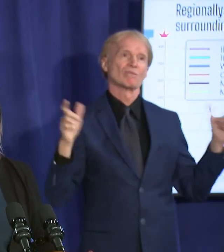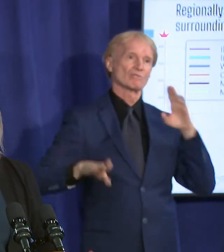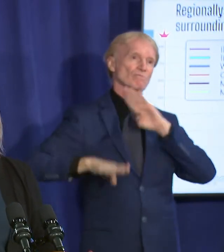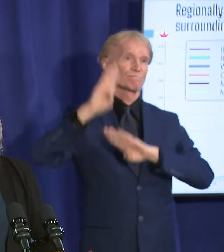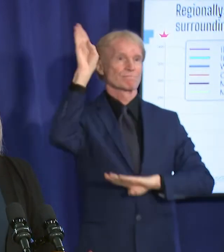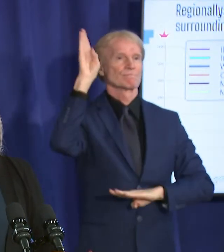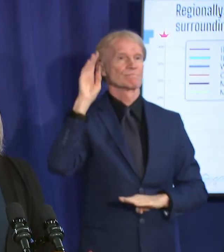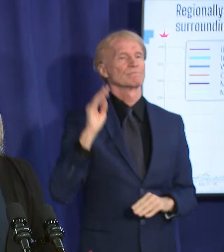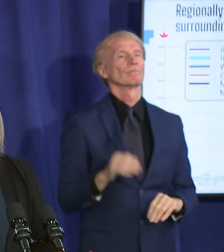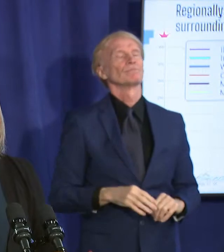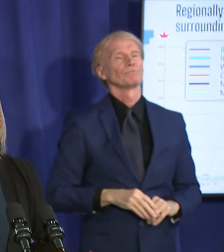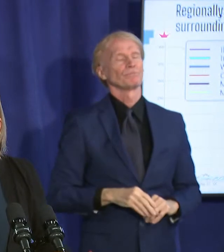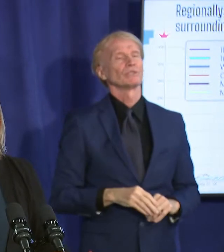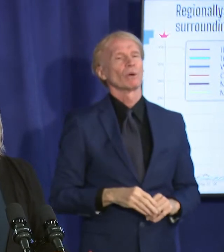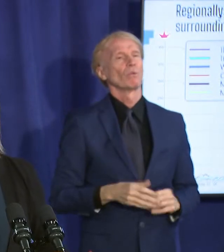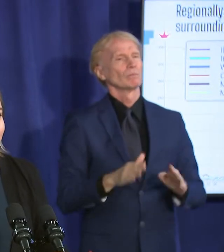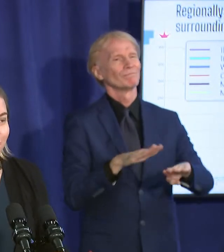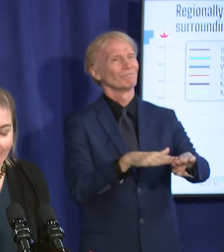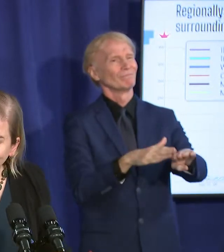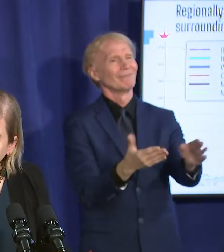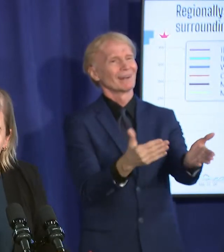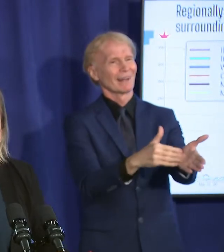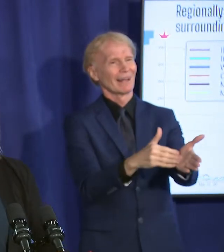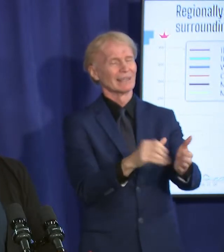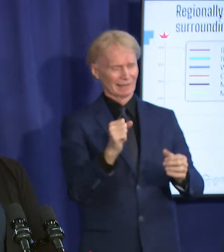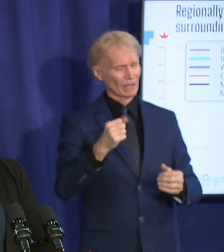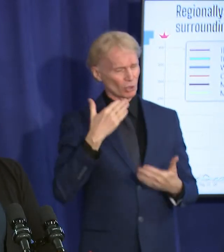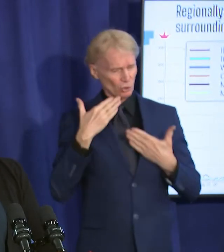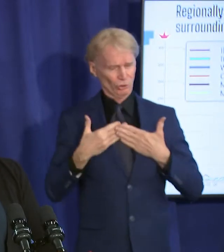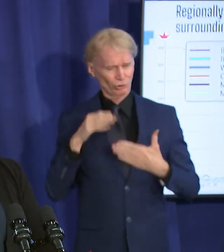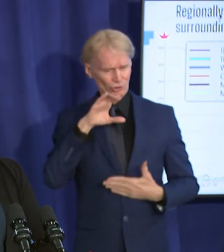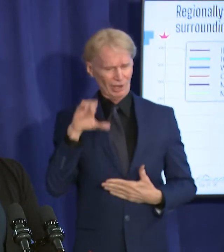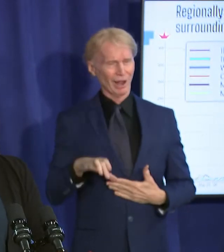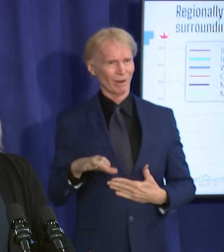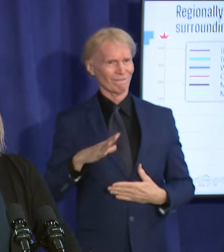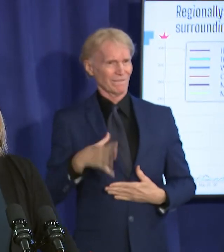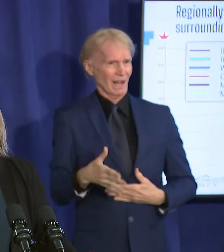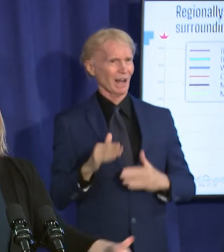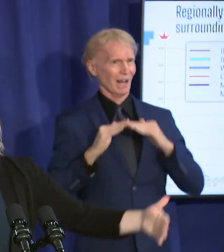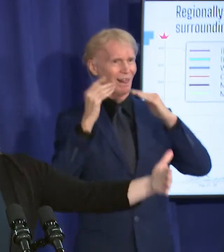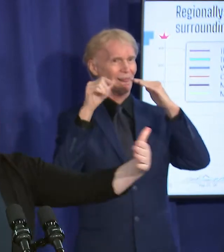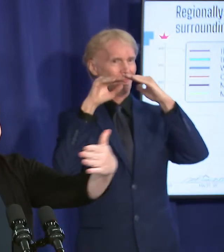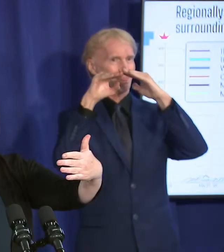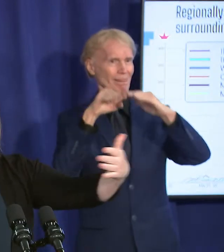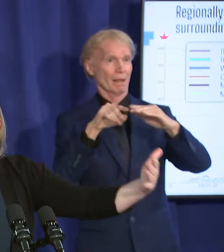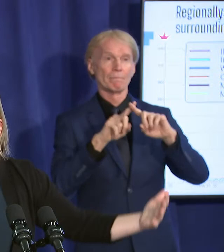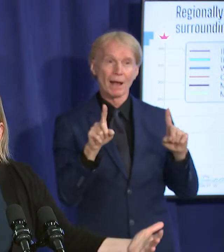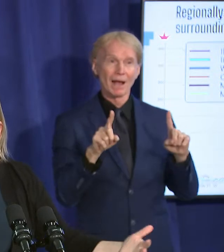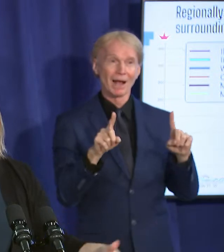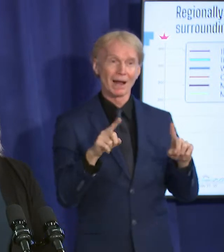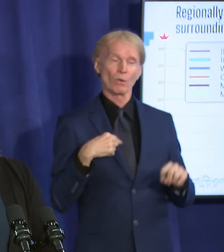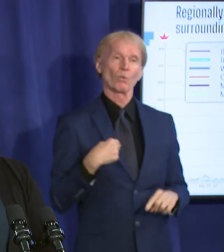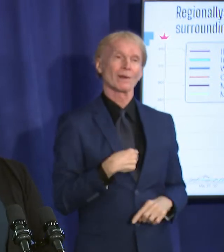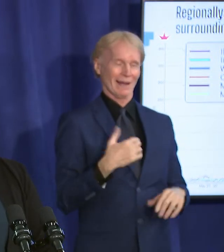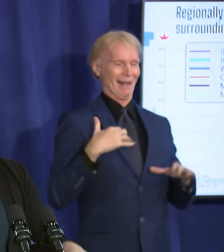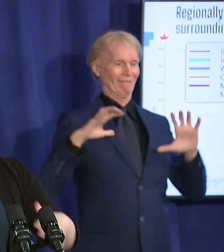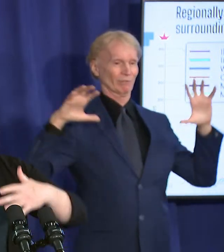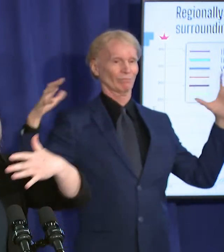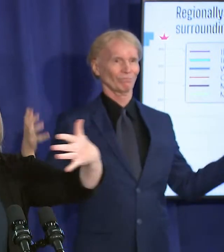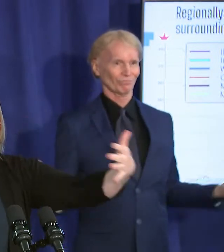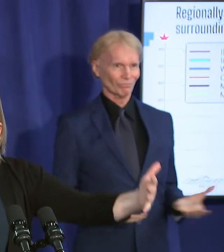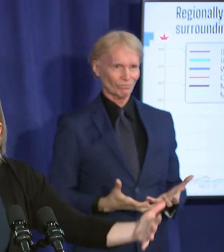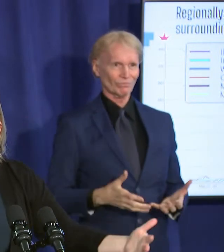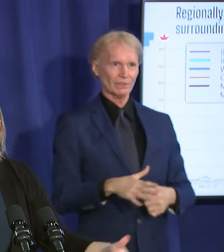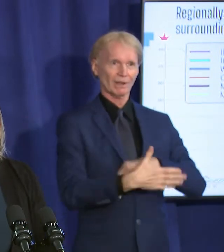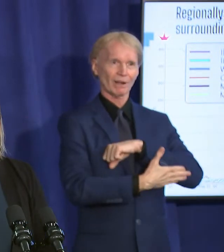So again, some excellent news here in Chicago, but we are the regional healthcare center for the region.